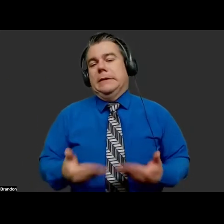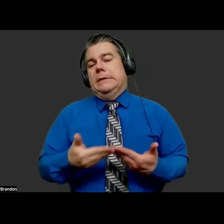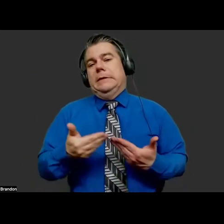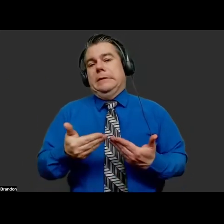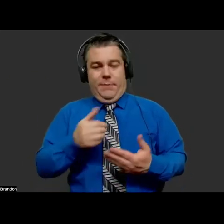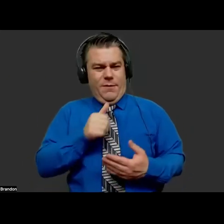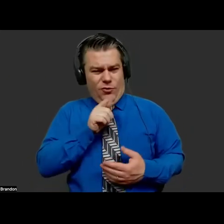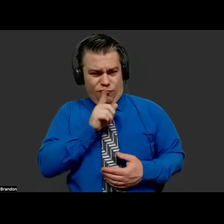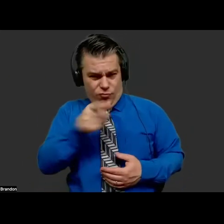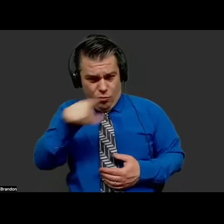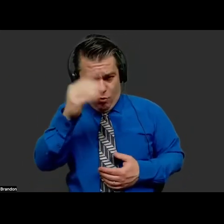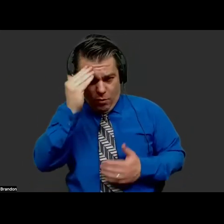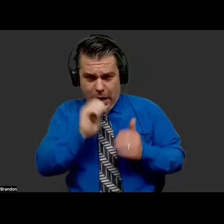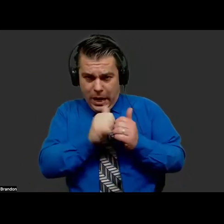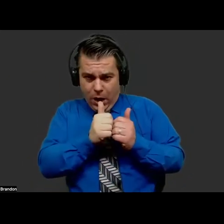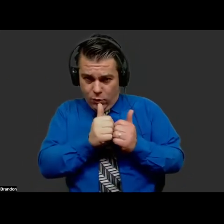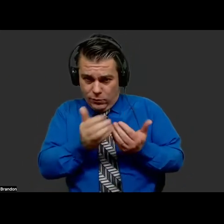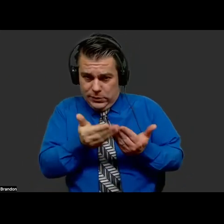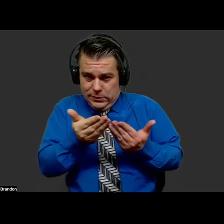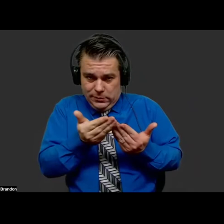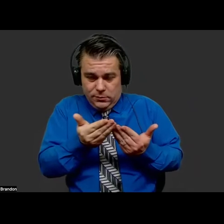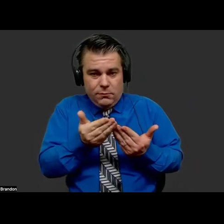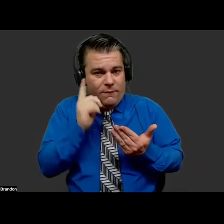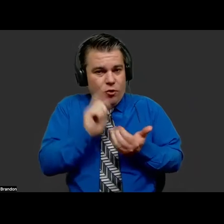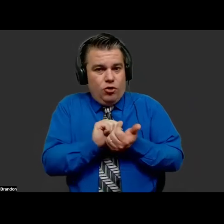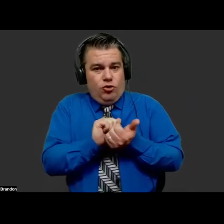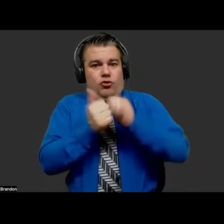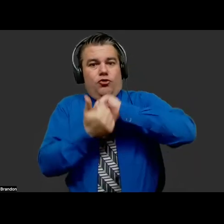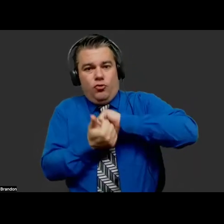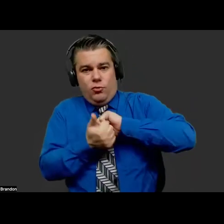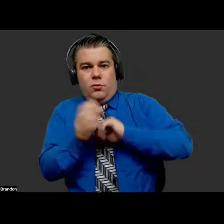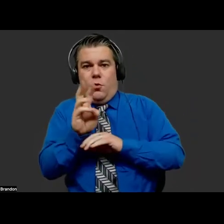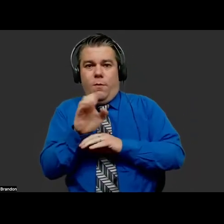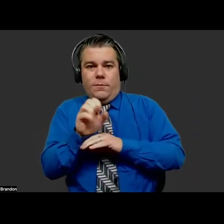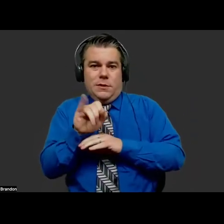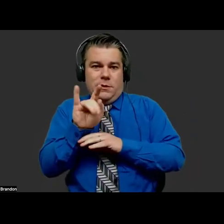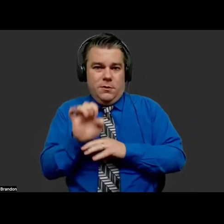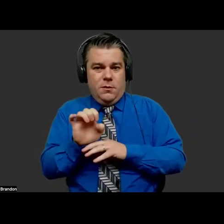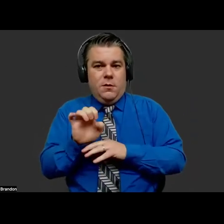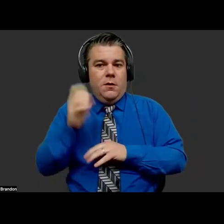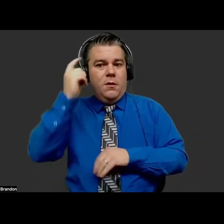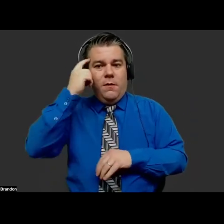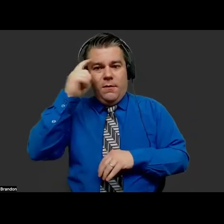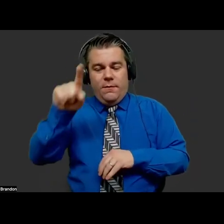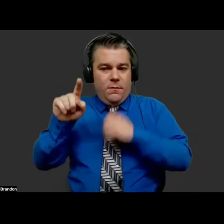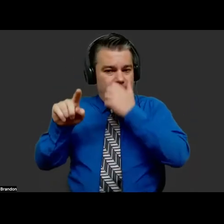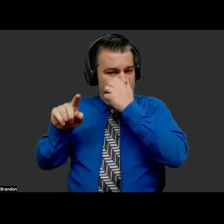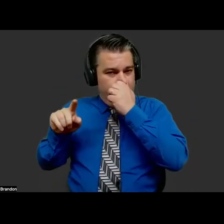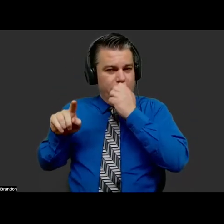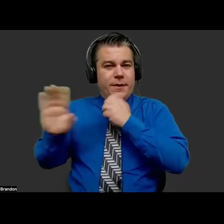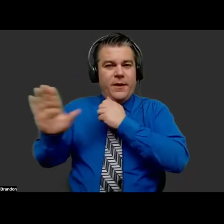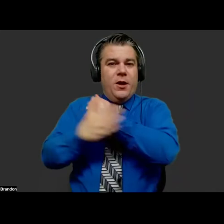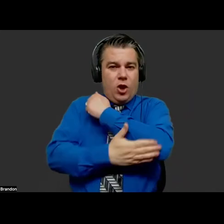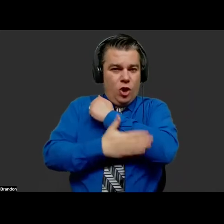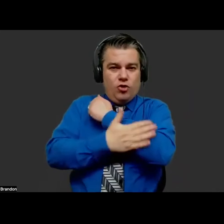guys know how easy it is to change your website for the country that you're